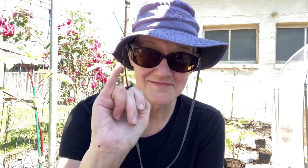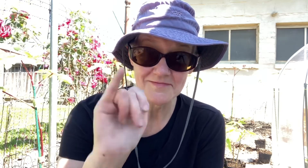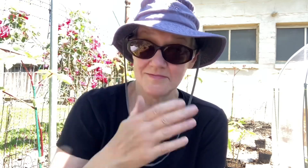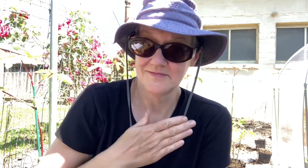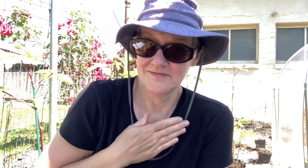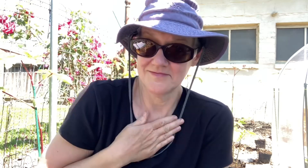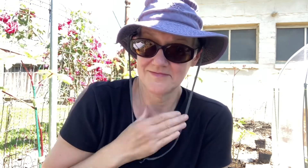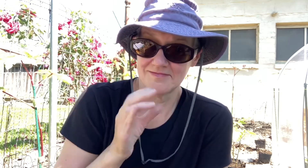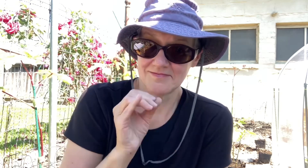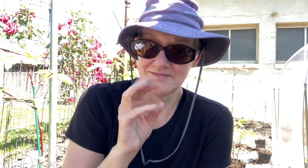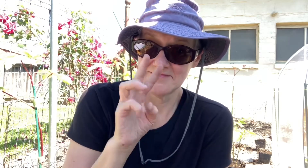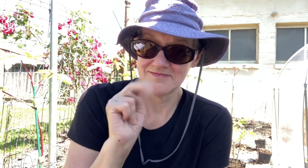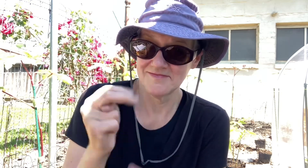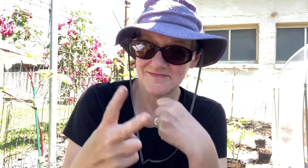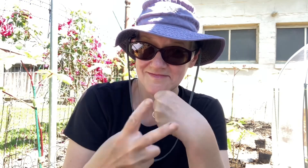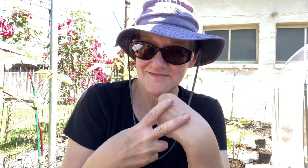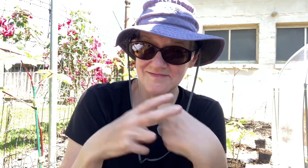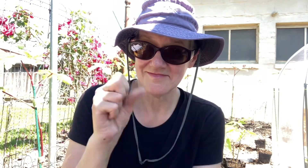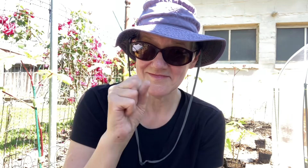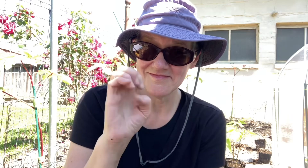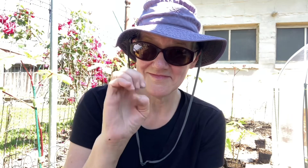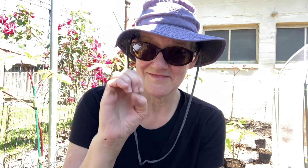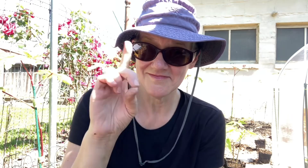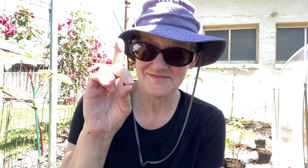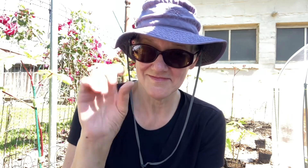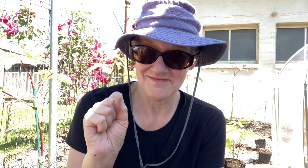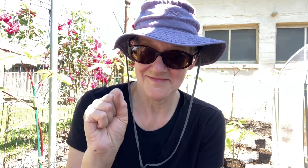own saved seeds.